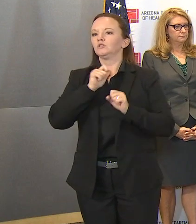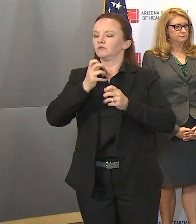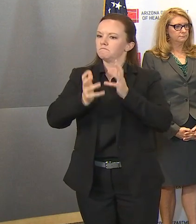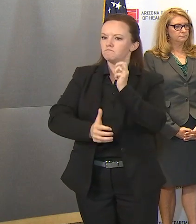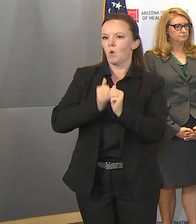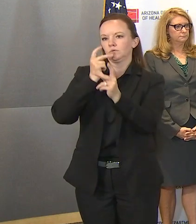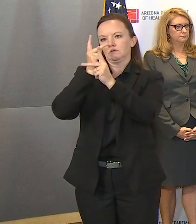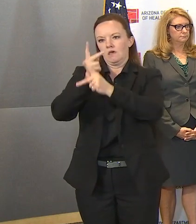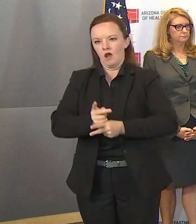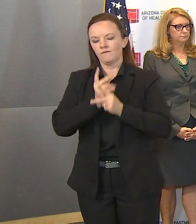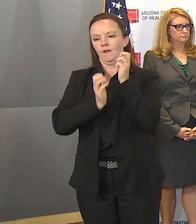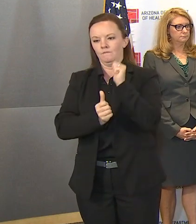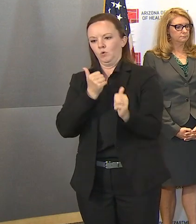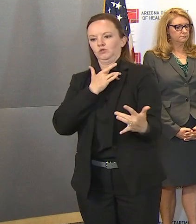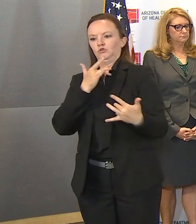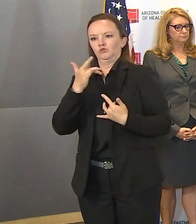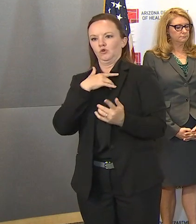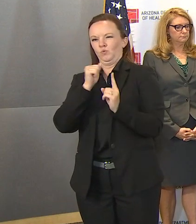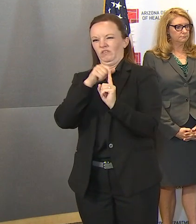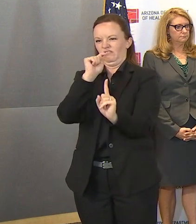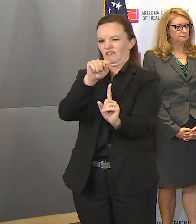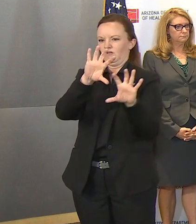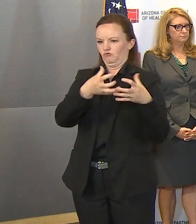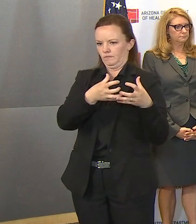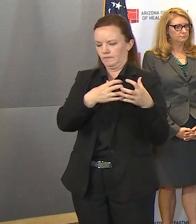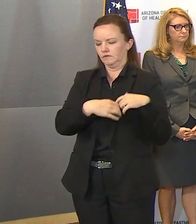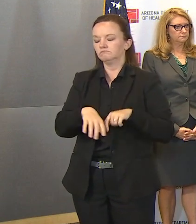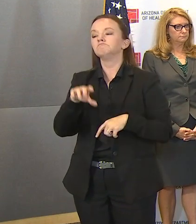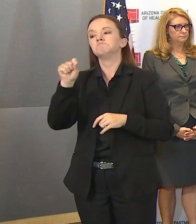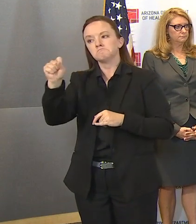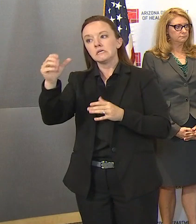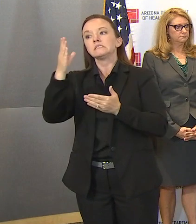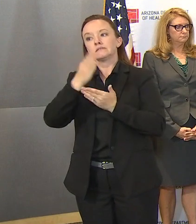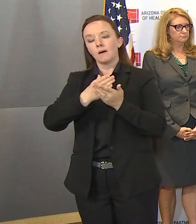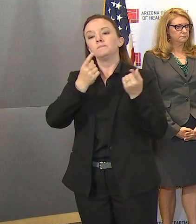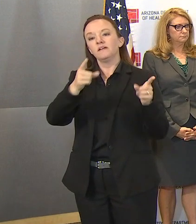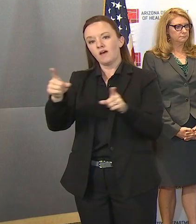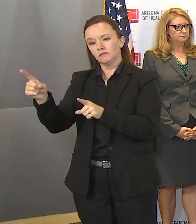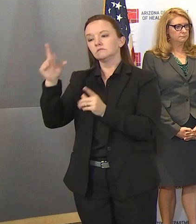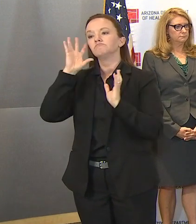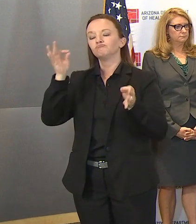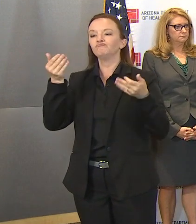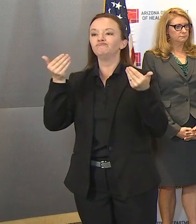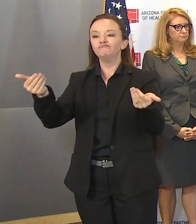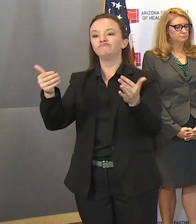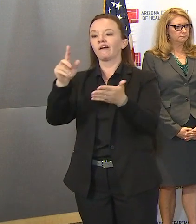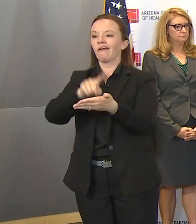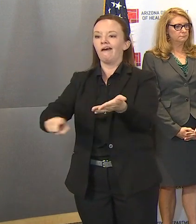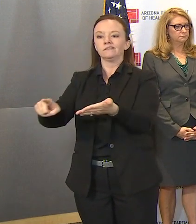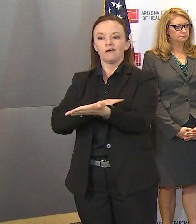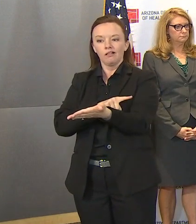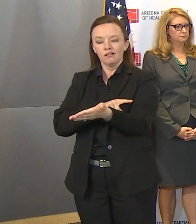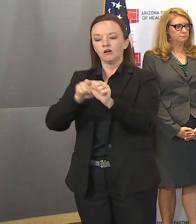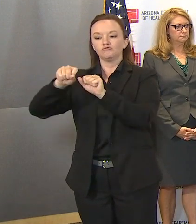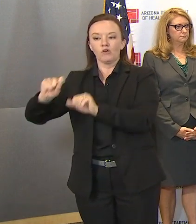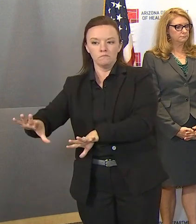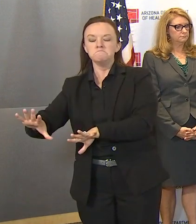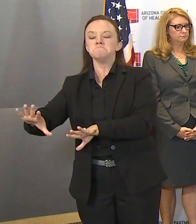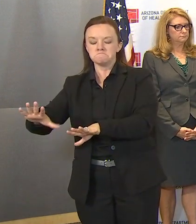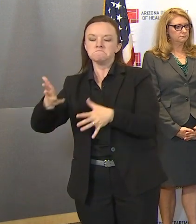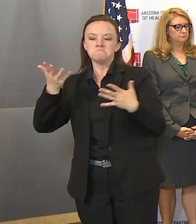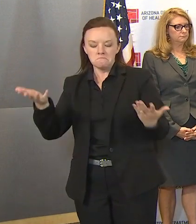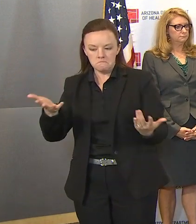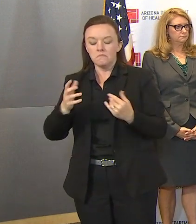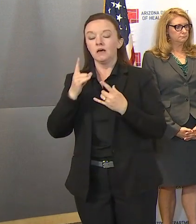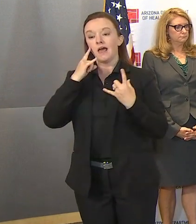care and concern. Of course, there have been some events that have made a decision to stand down or to cancel, but